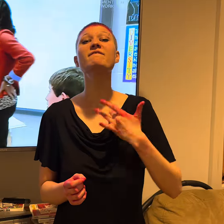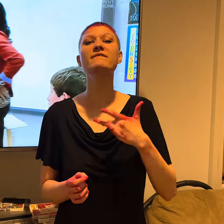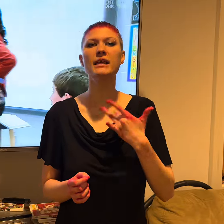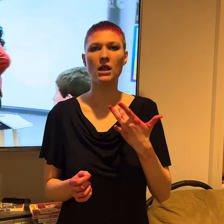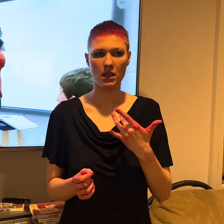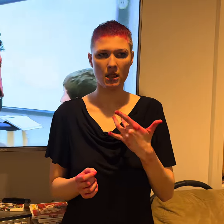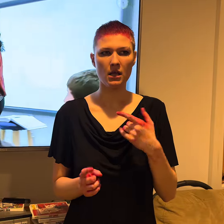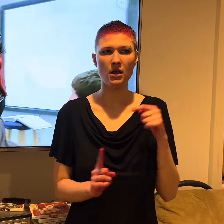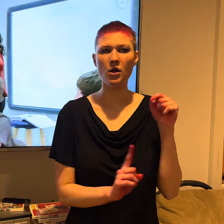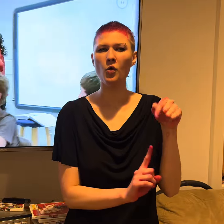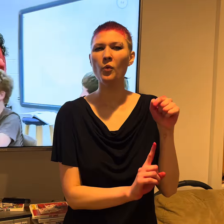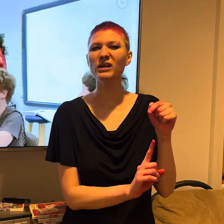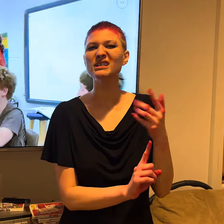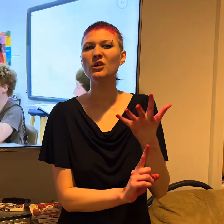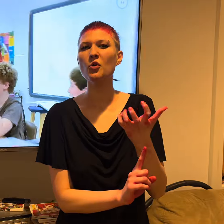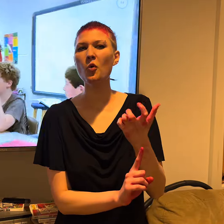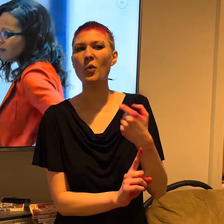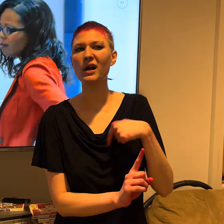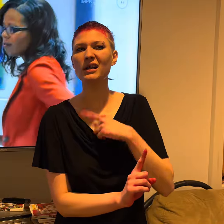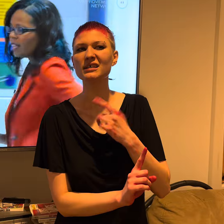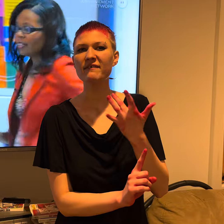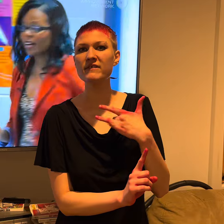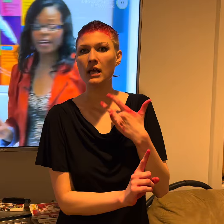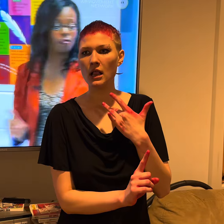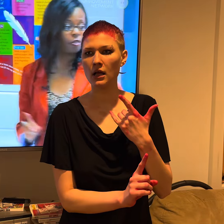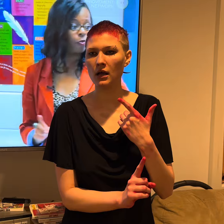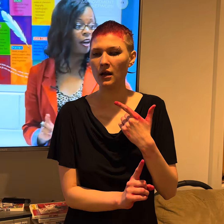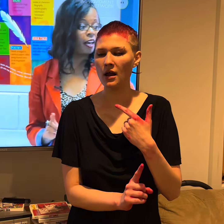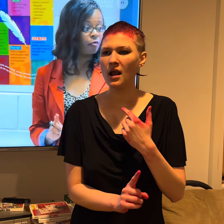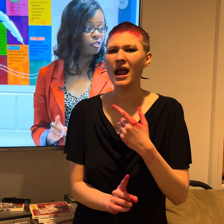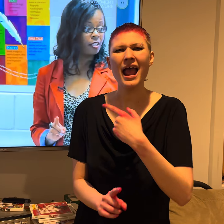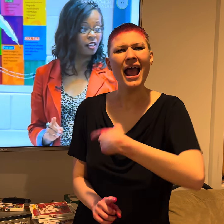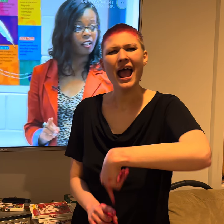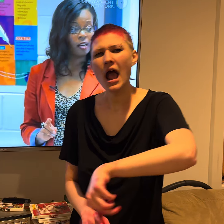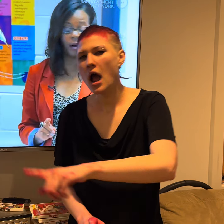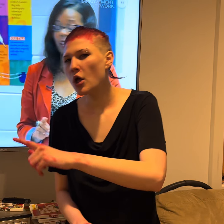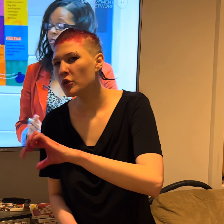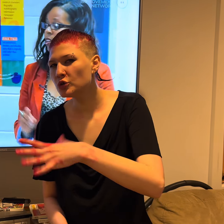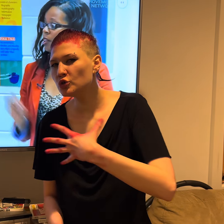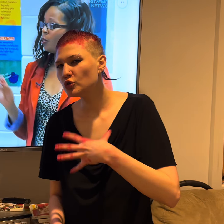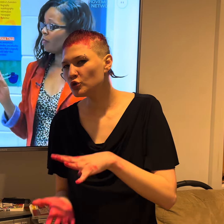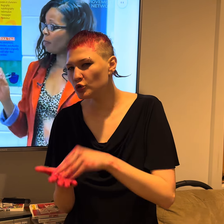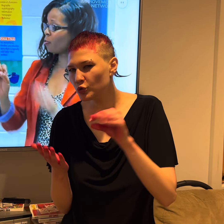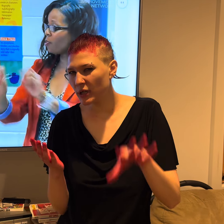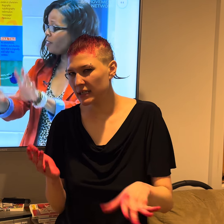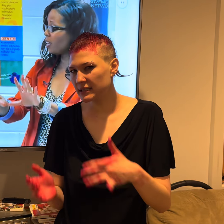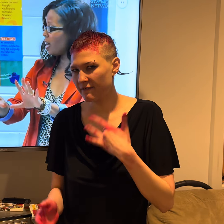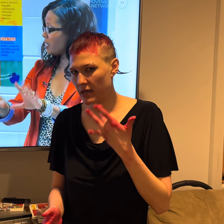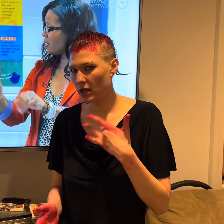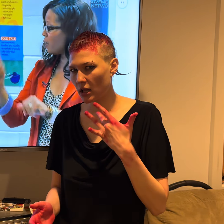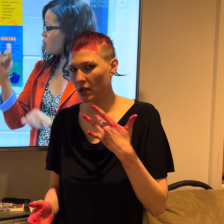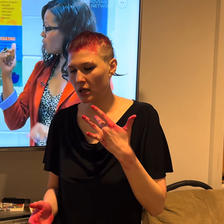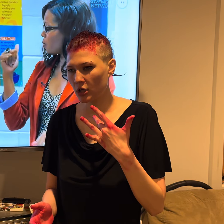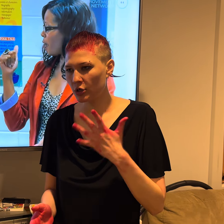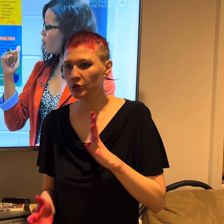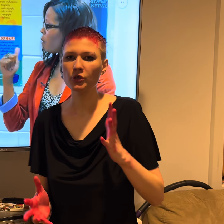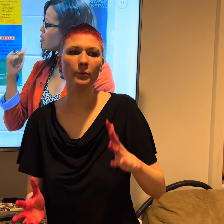happens right after they walk away from the closet. Not after it ran, after the sun came out. They threw her in the closet and they walked away. What was